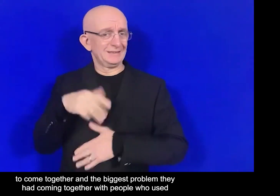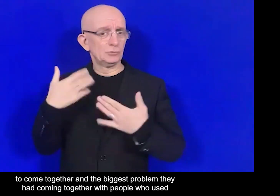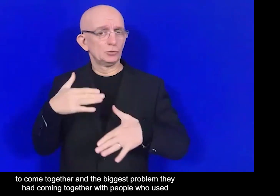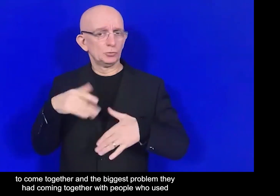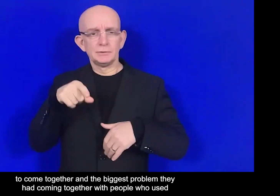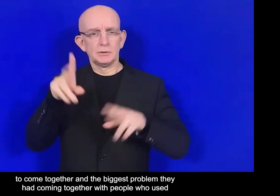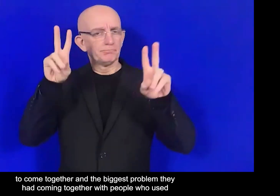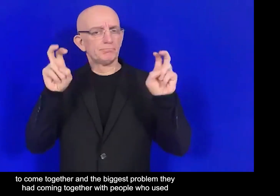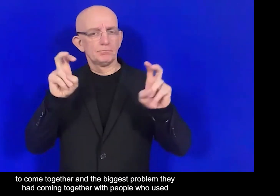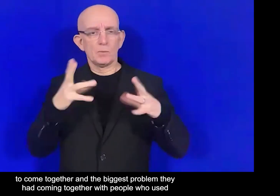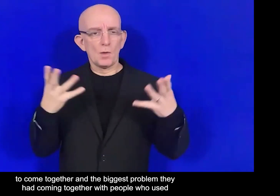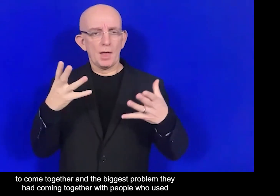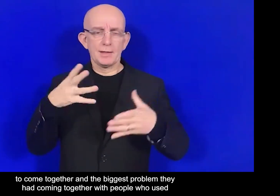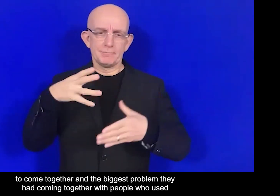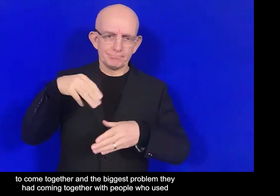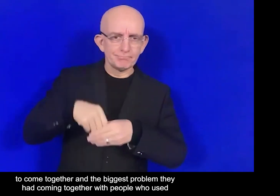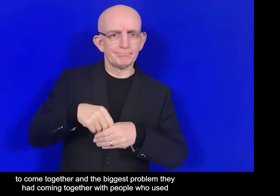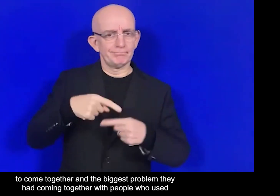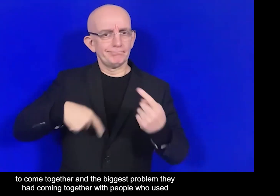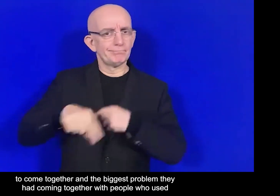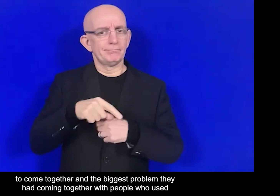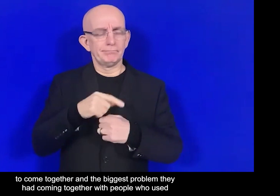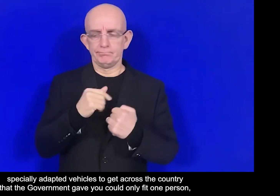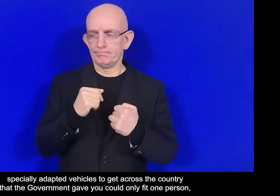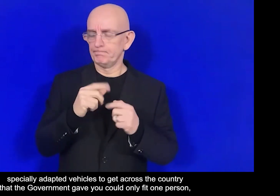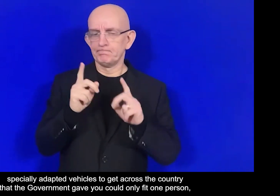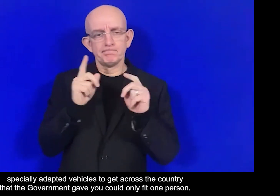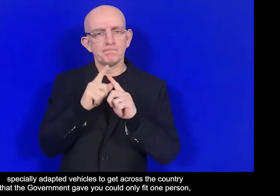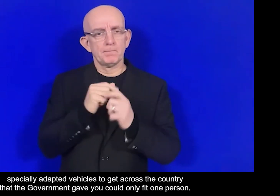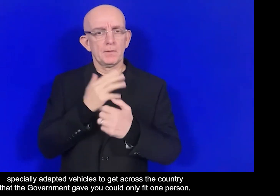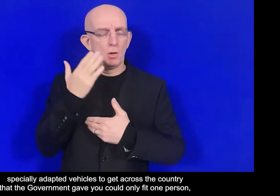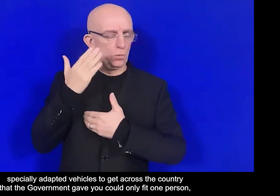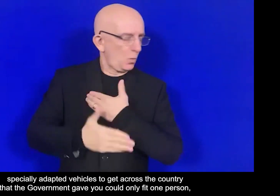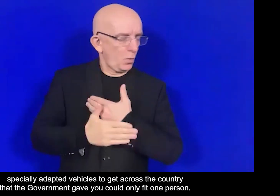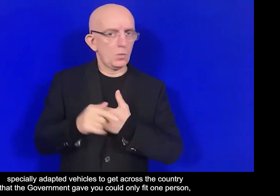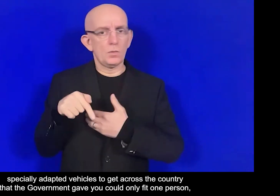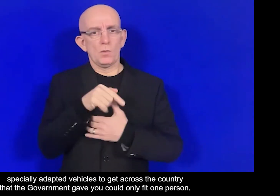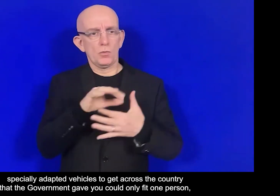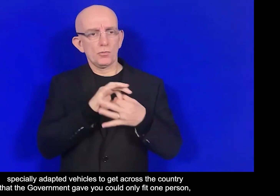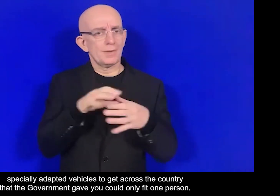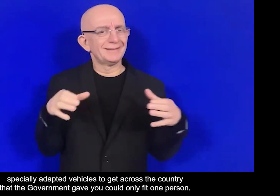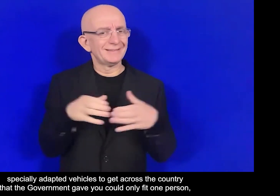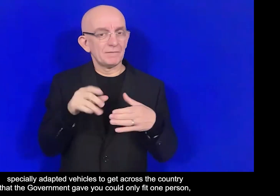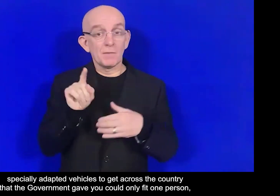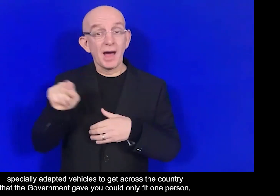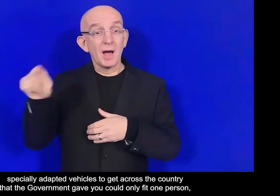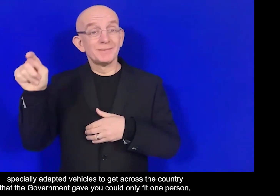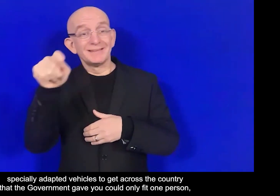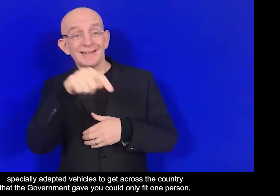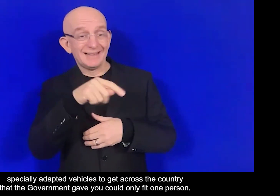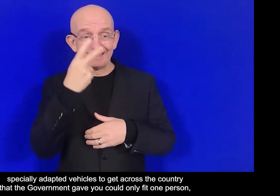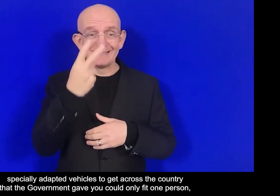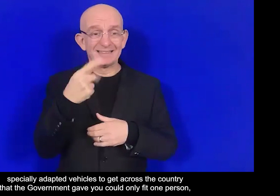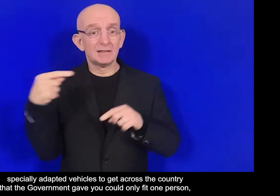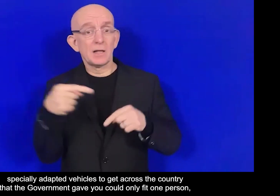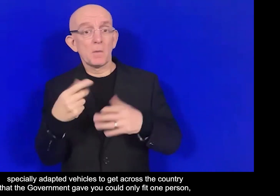they had coming together with people who used specially adapted vehicles to get across the country that the government gave you could